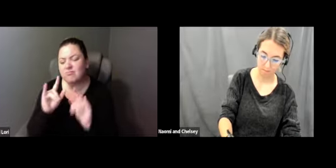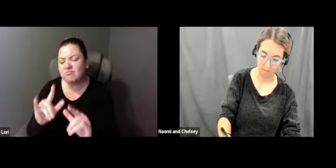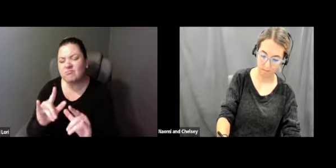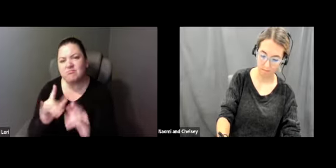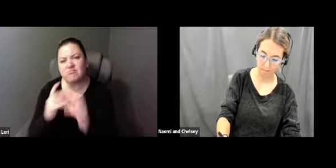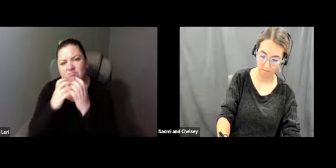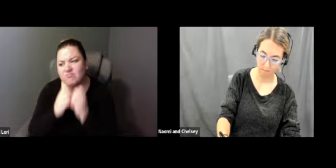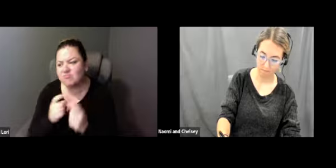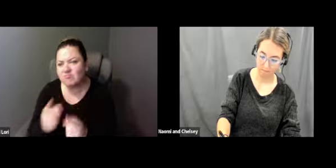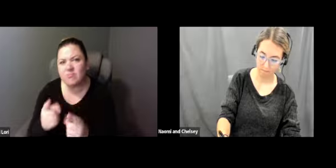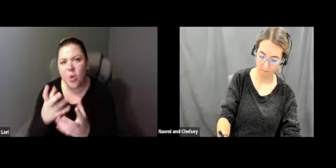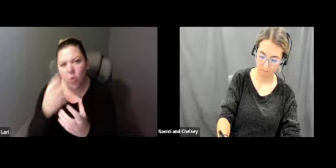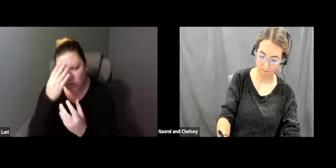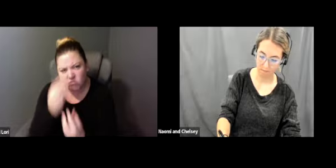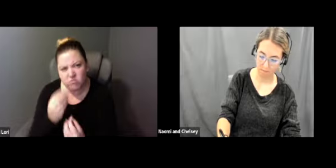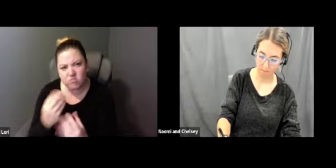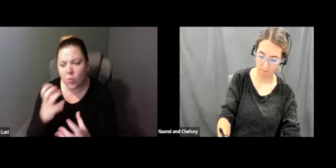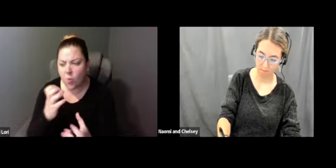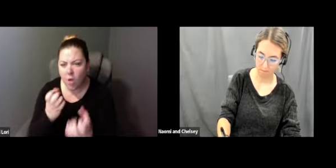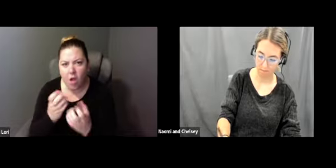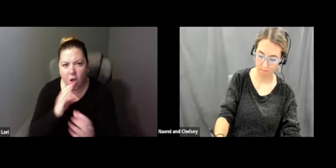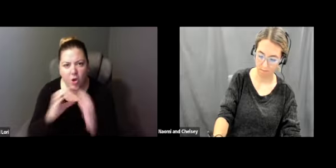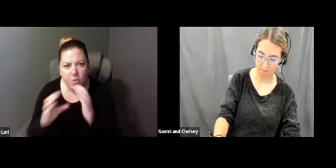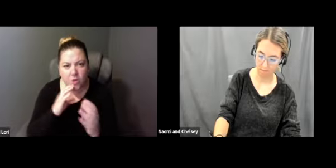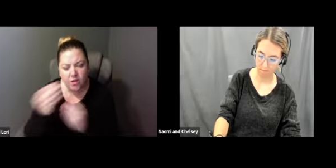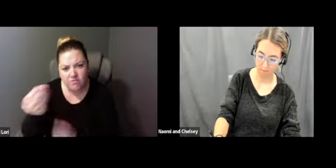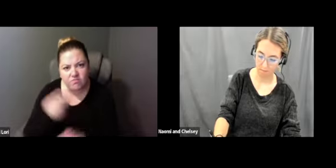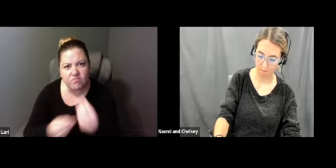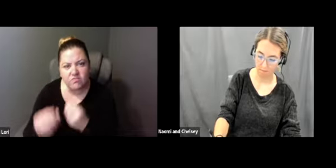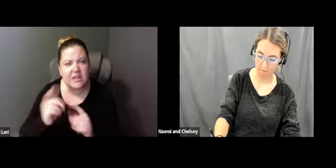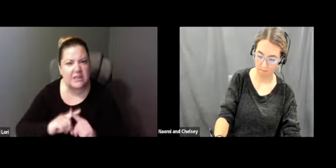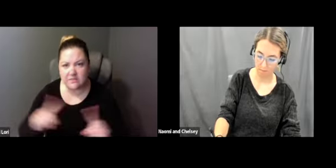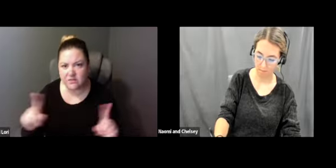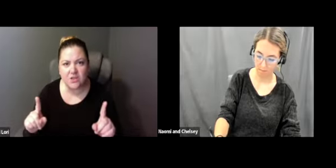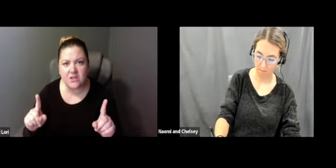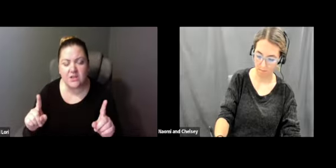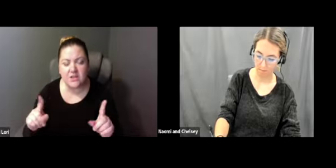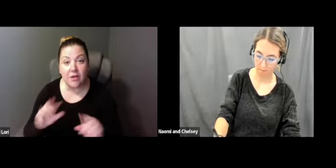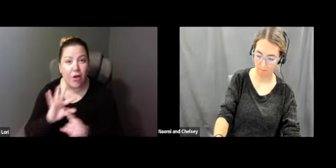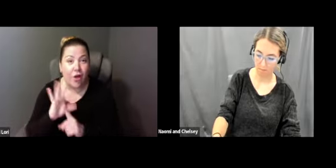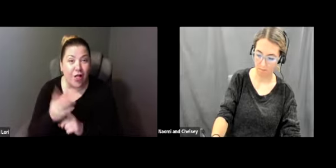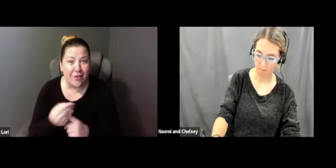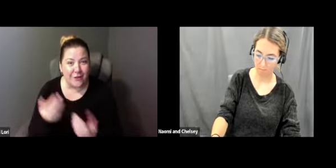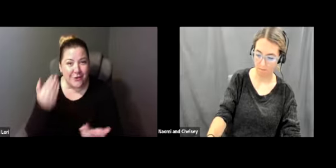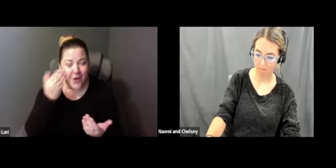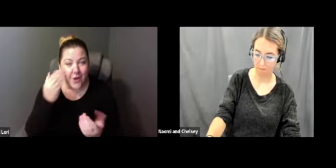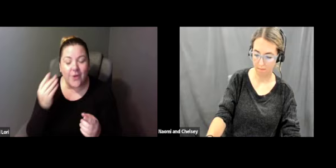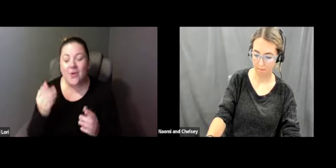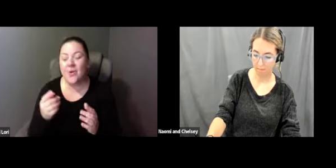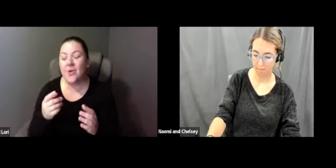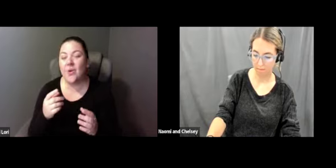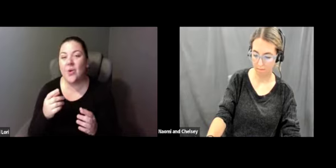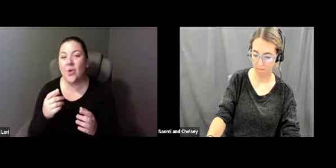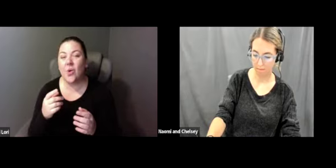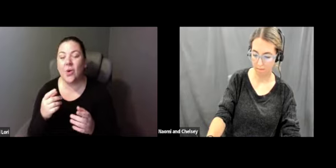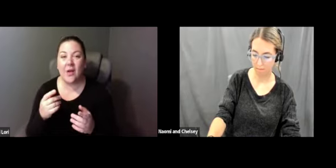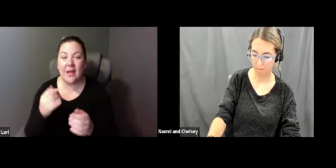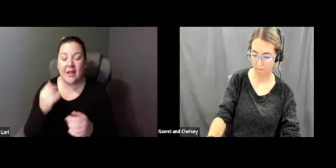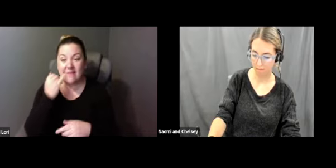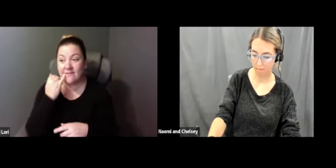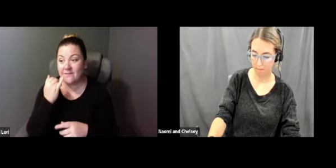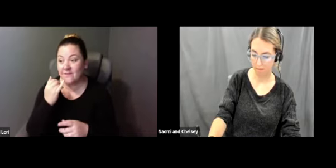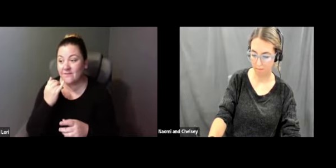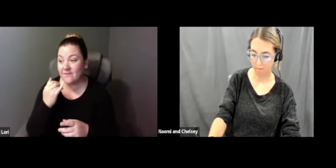about you. But because it's a different culture, and it kind of sometimes comes